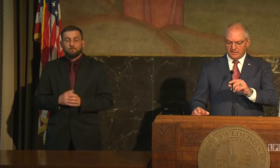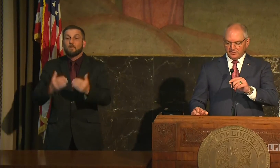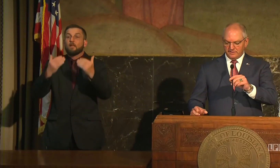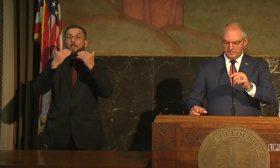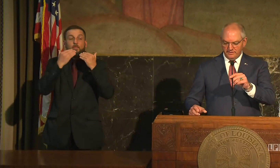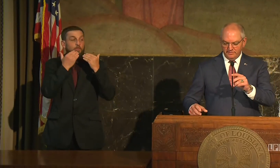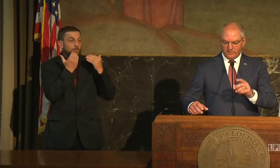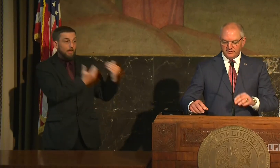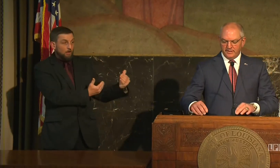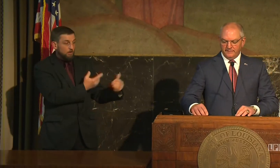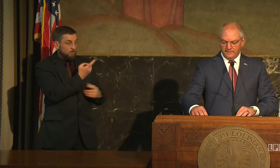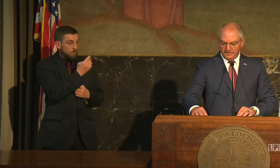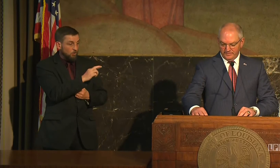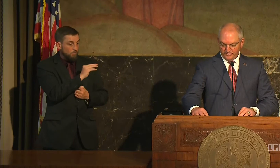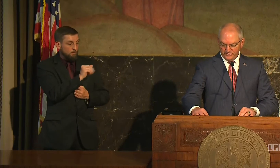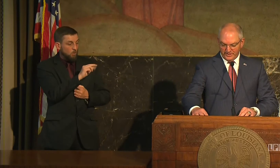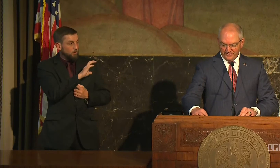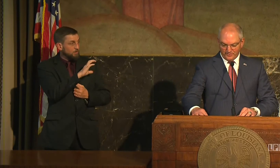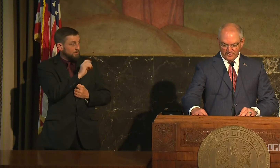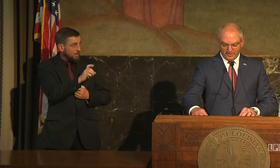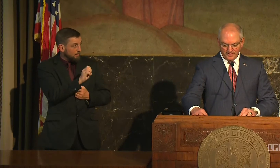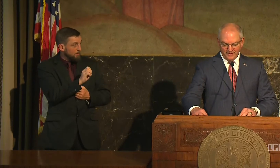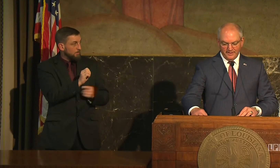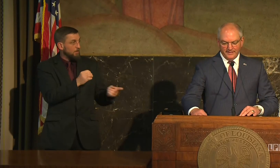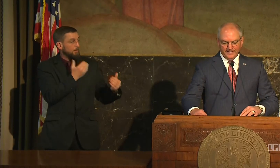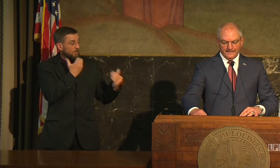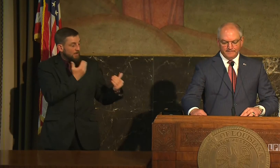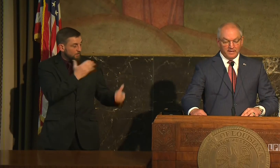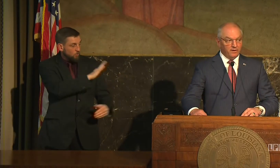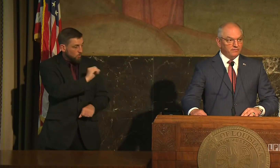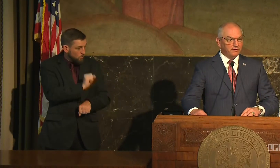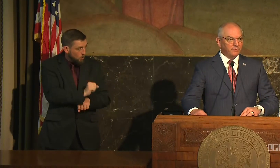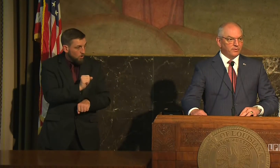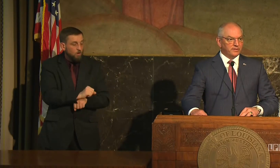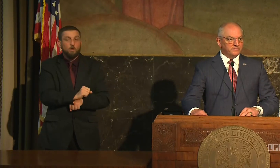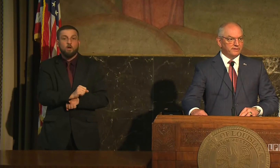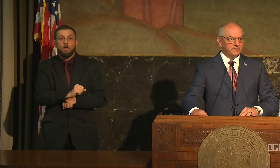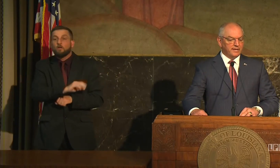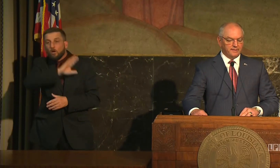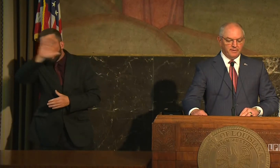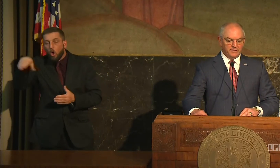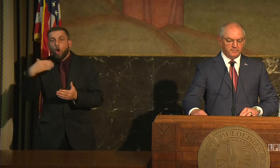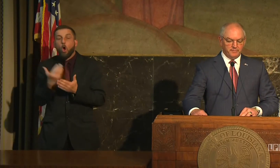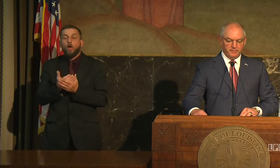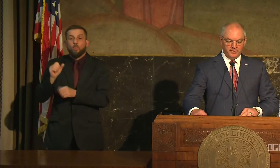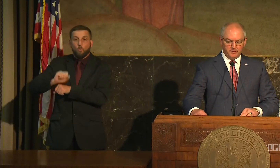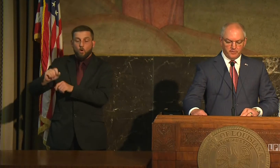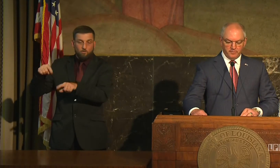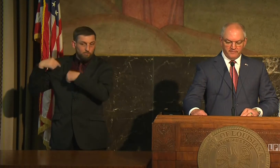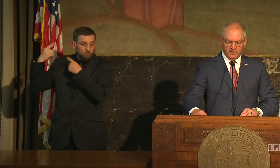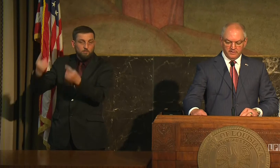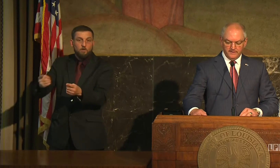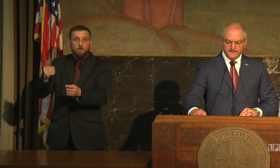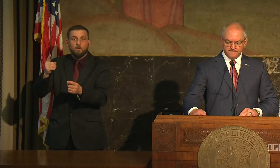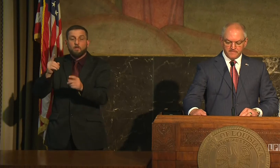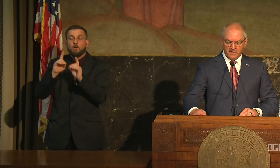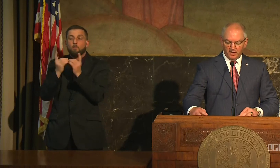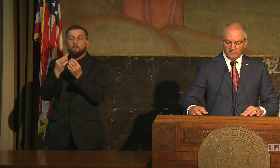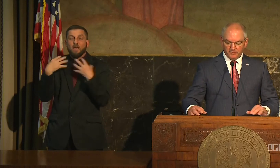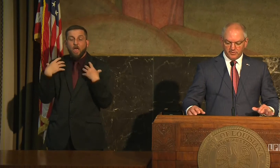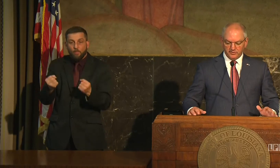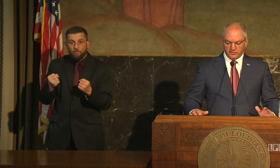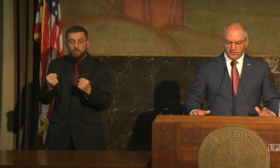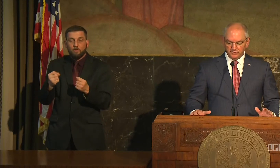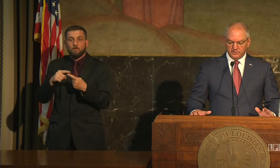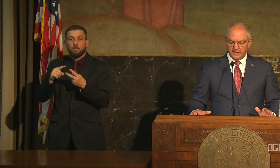Thank you, Dr. Marcel. Appreciate your work and all the work that's taken place by people at the Department of Health and